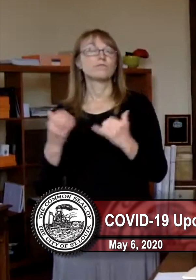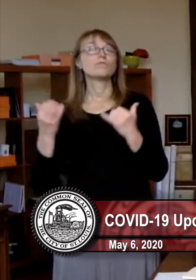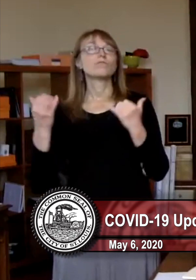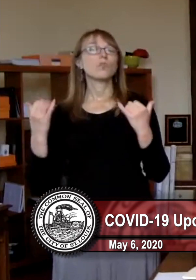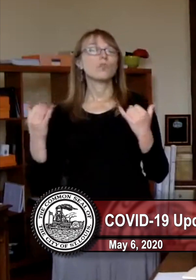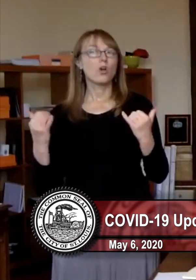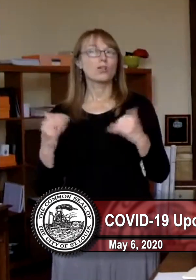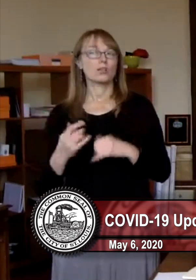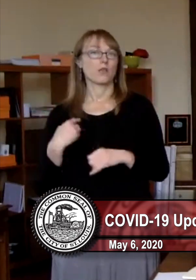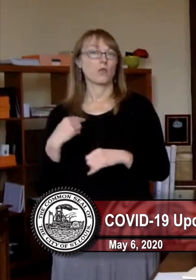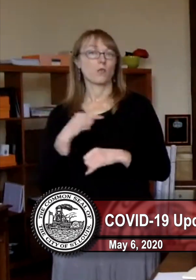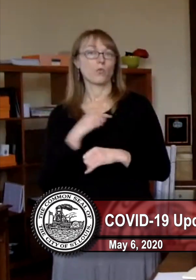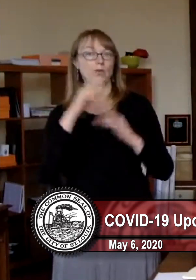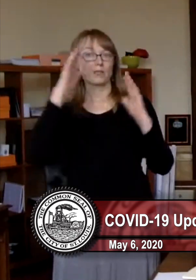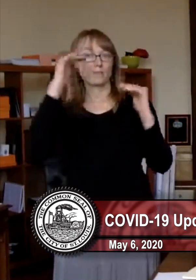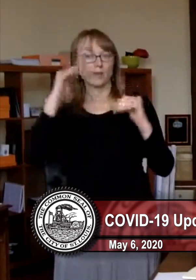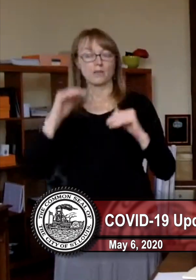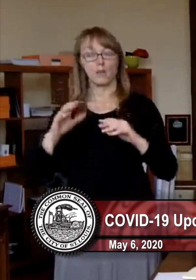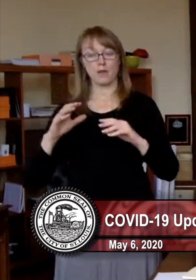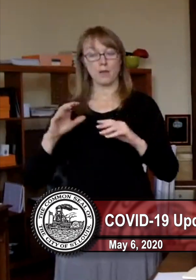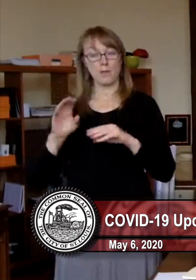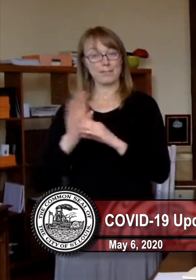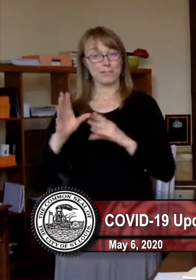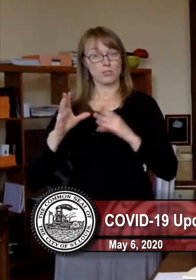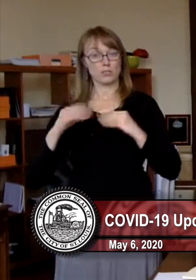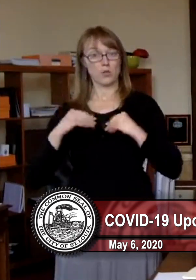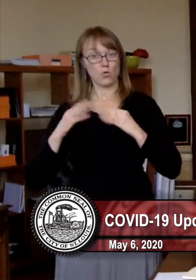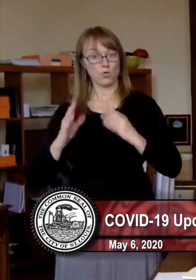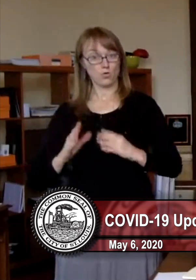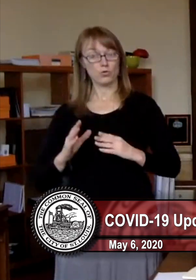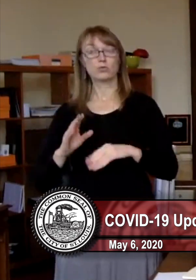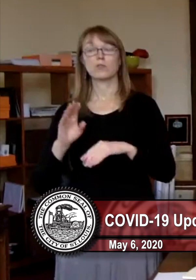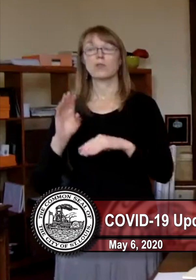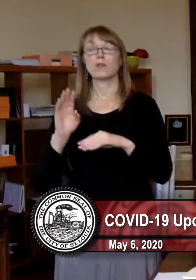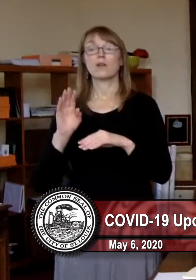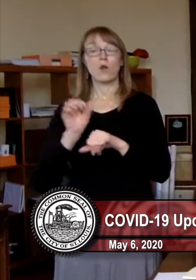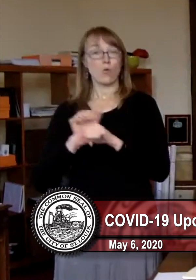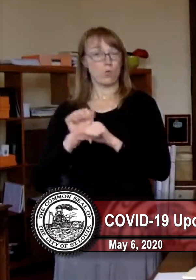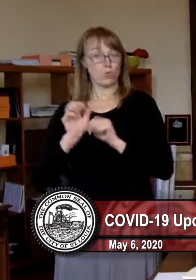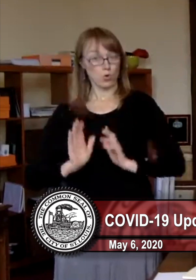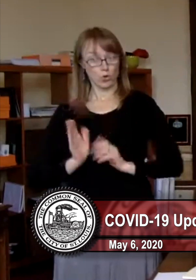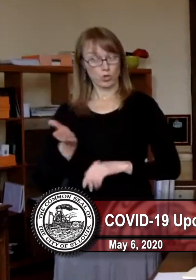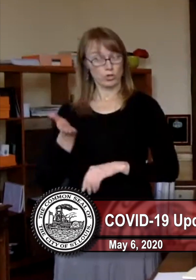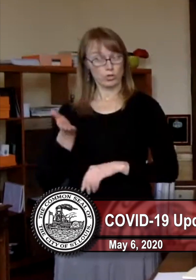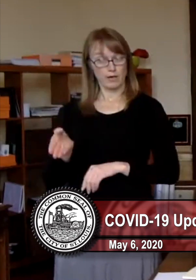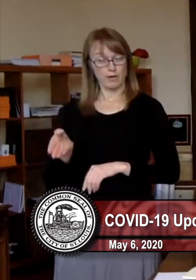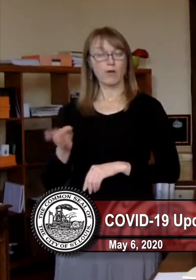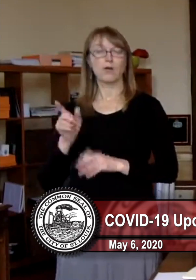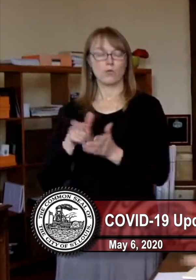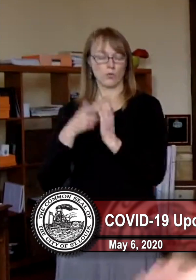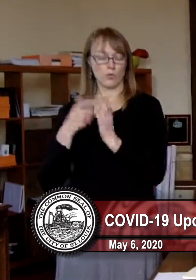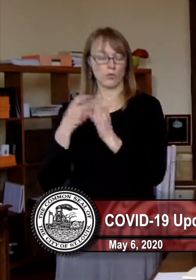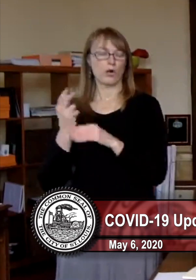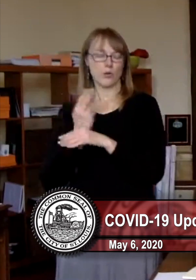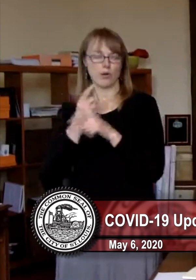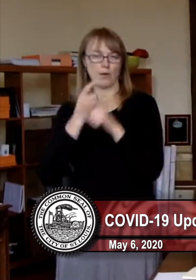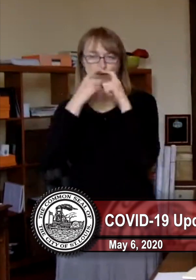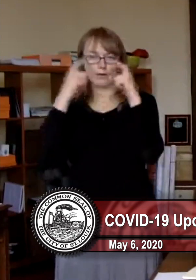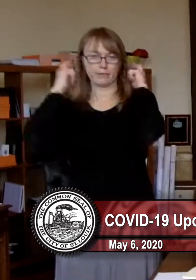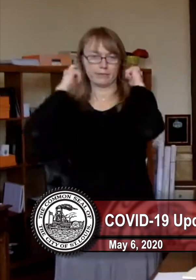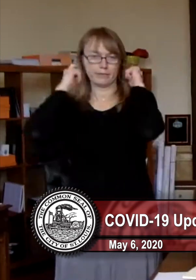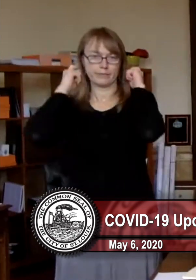cashiers, that sort of thing, that those people have to wear masks when they're at work. The